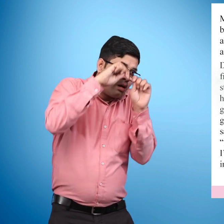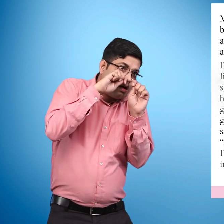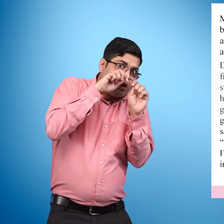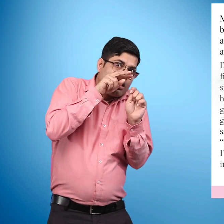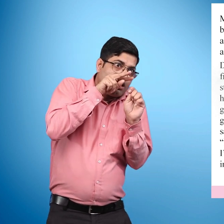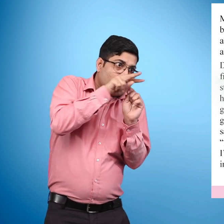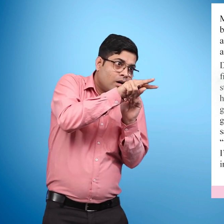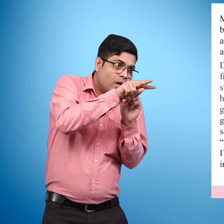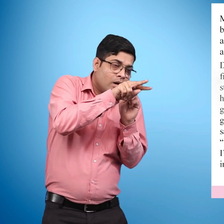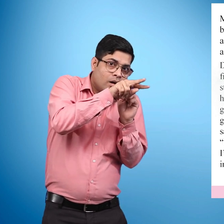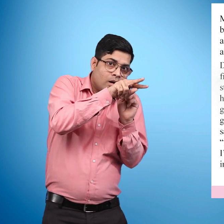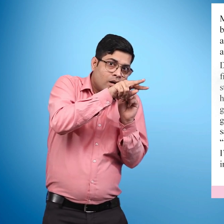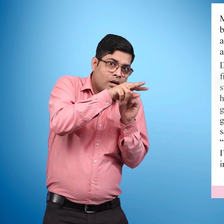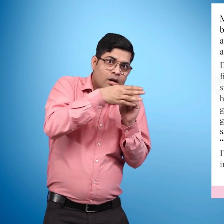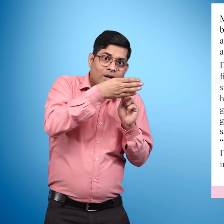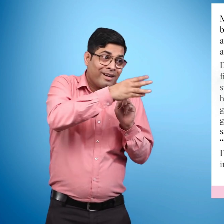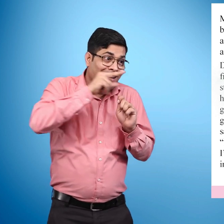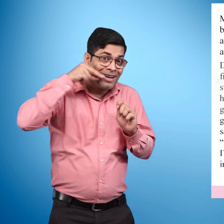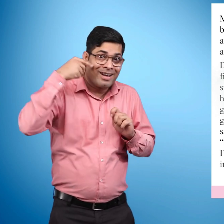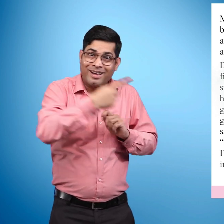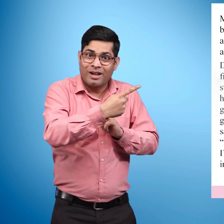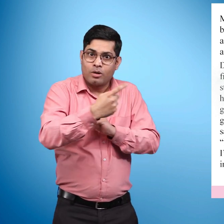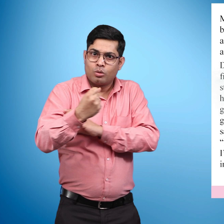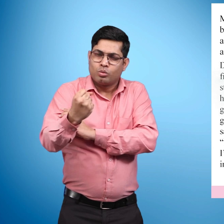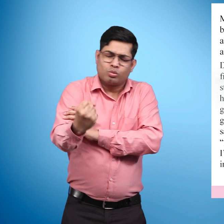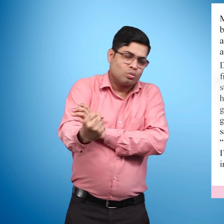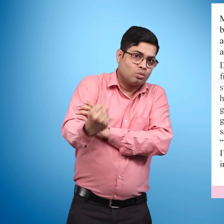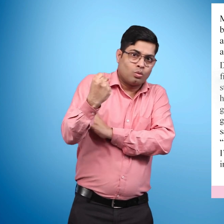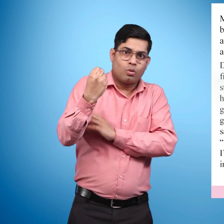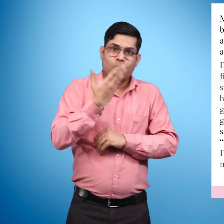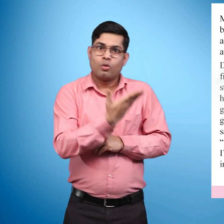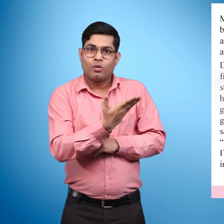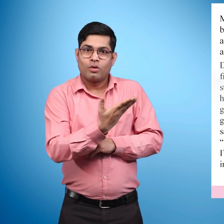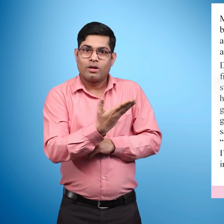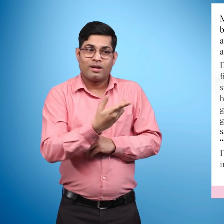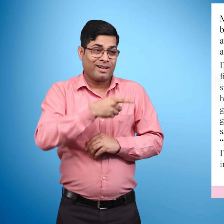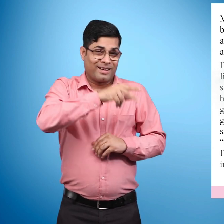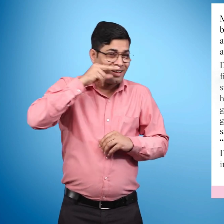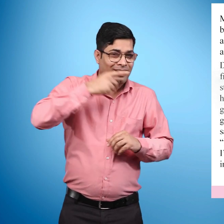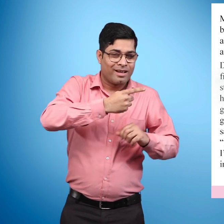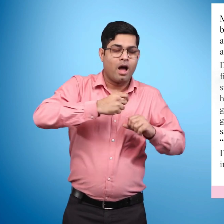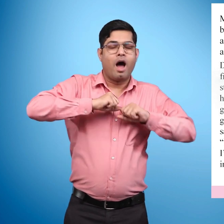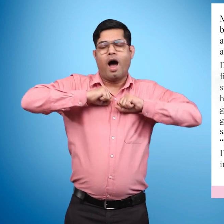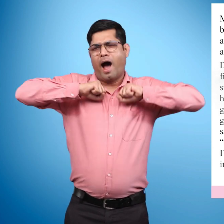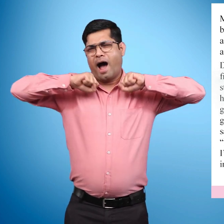peeped from under his bedclothes to see the strong man stretching his arms above his head and